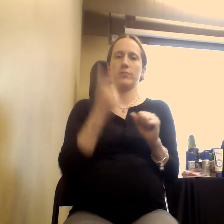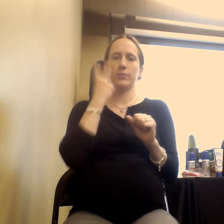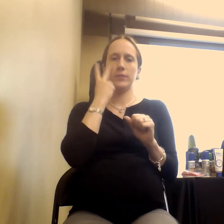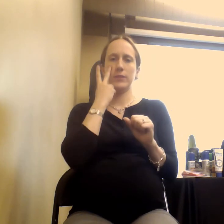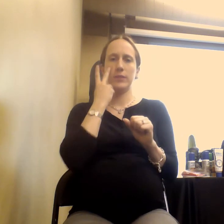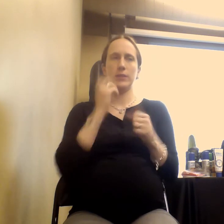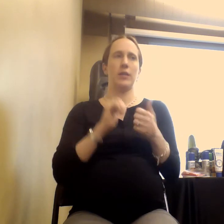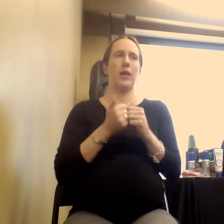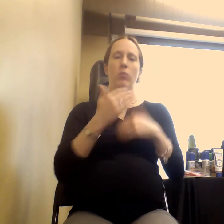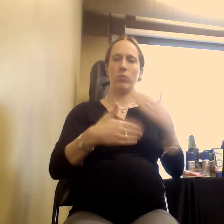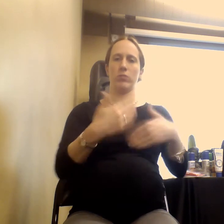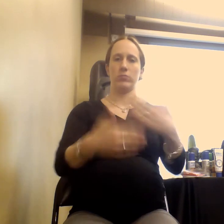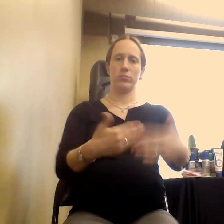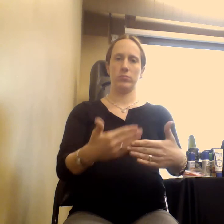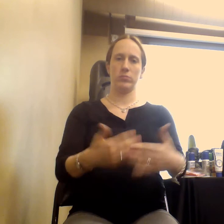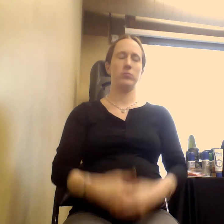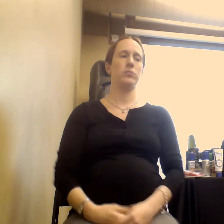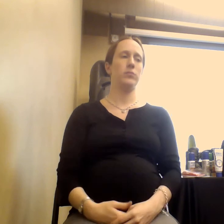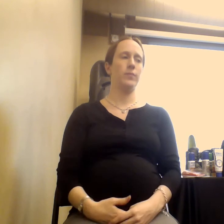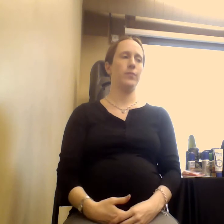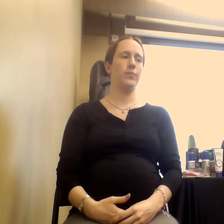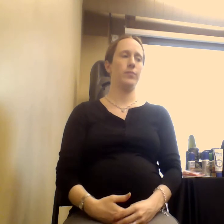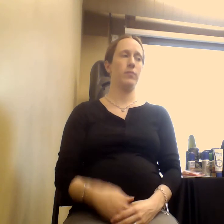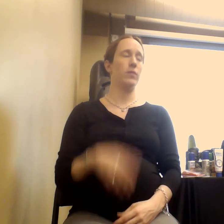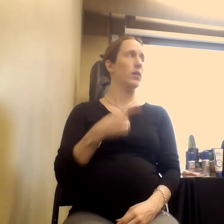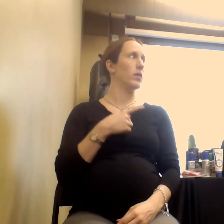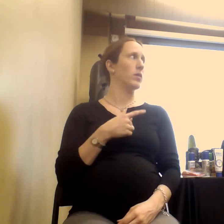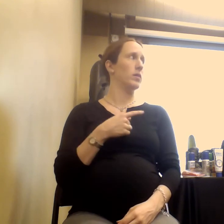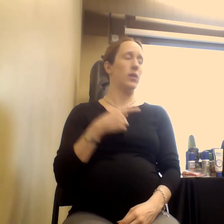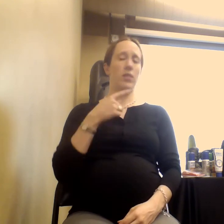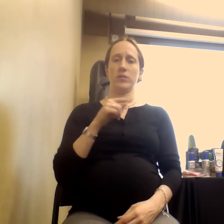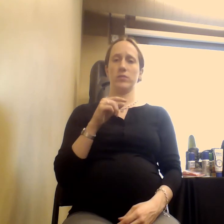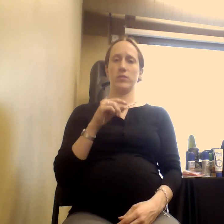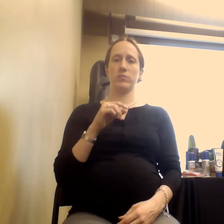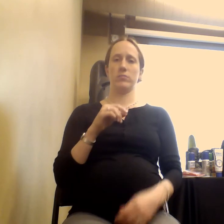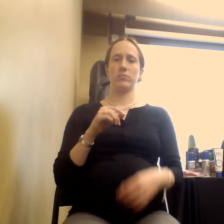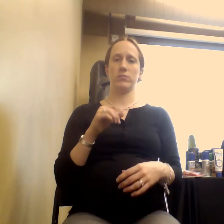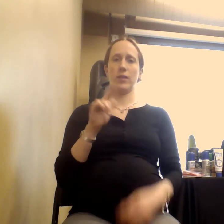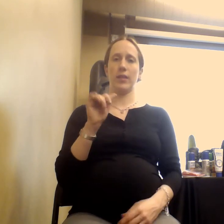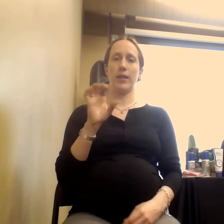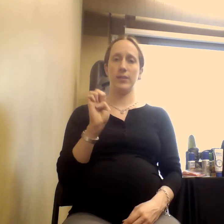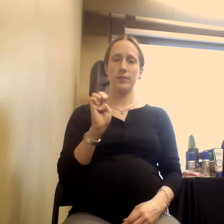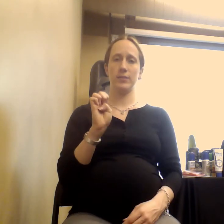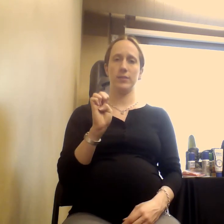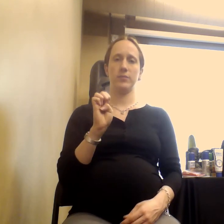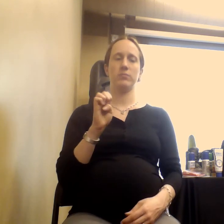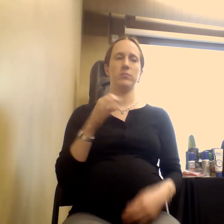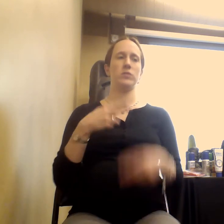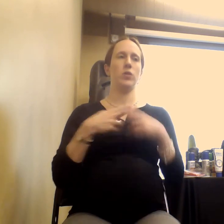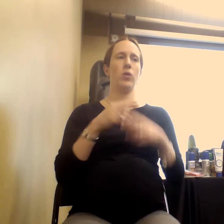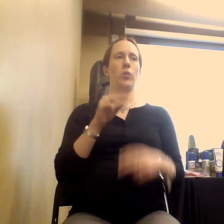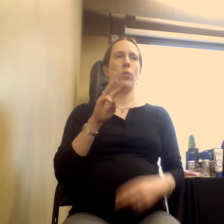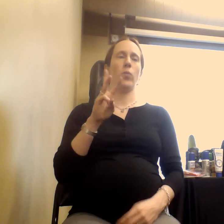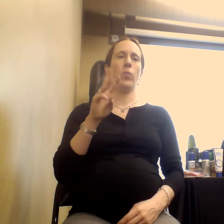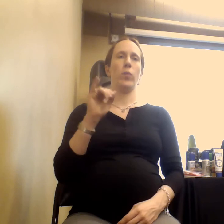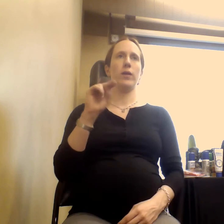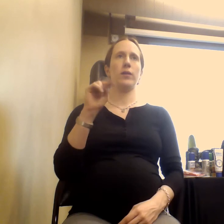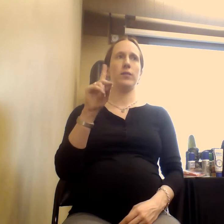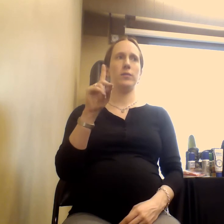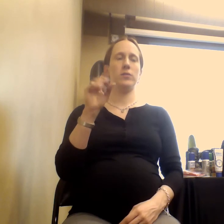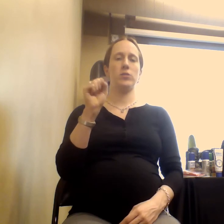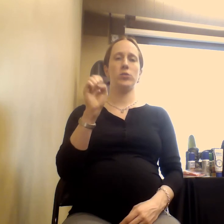their camping equipment. This is called a Windsor lace. They don't do this anymore. This is actually brought